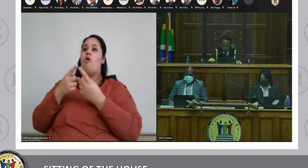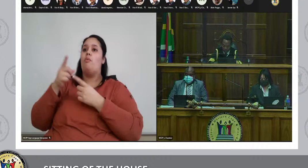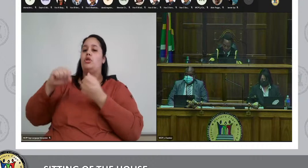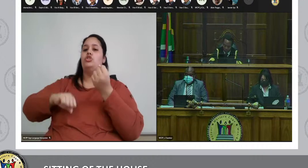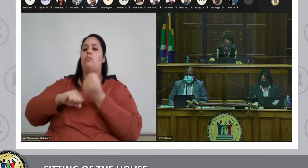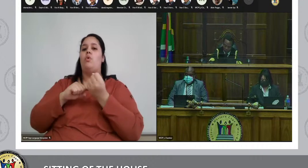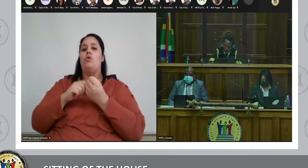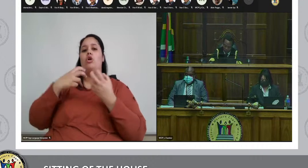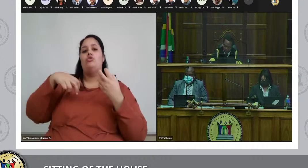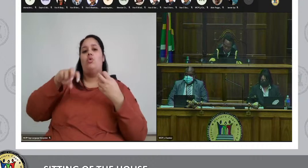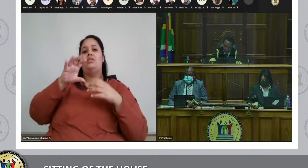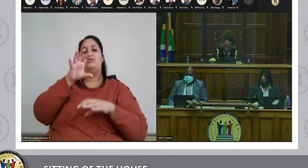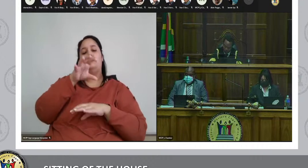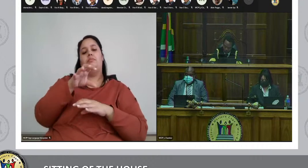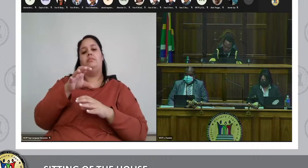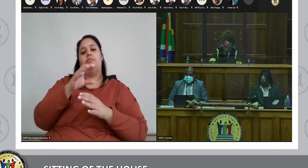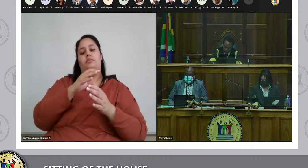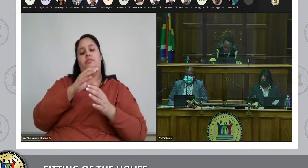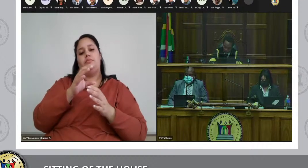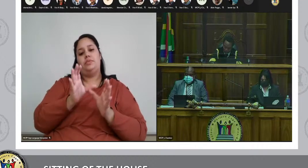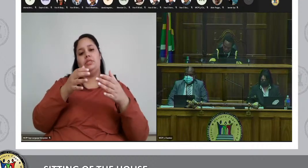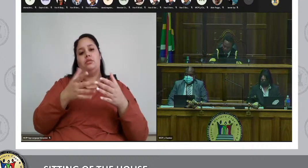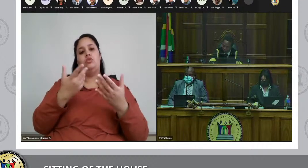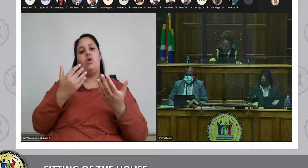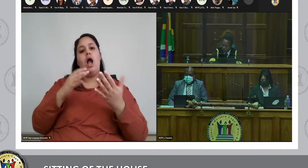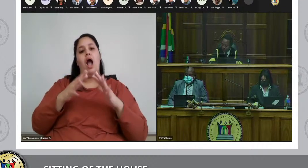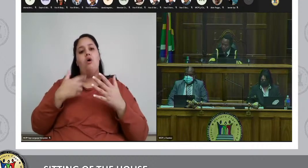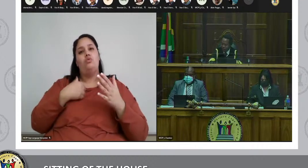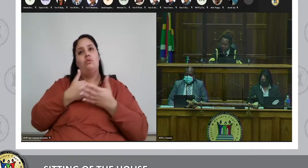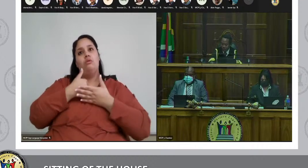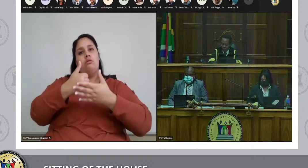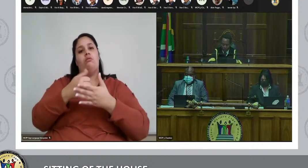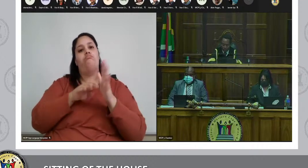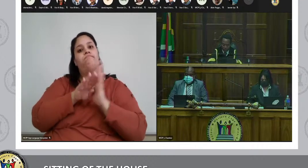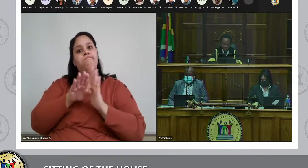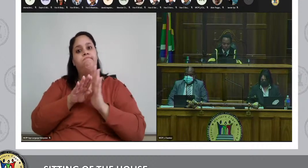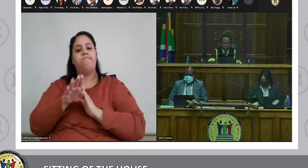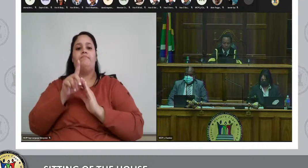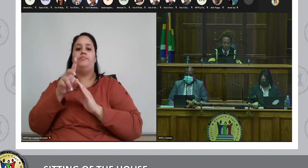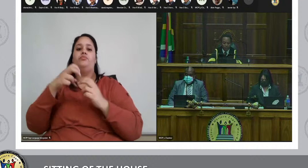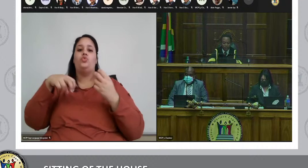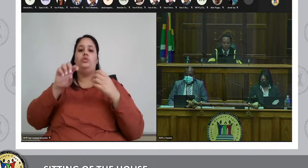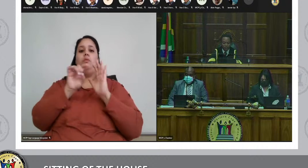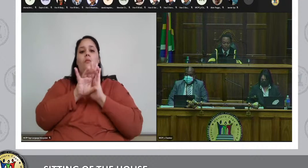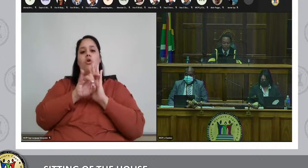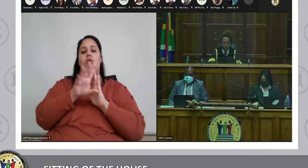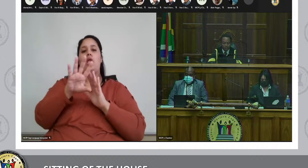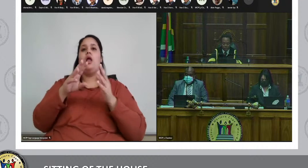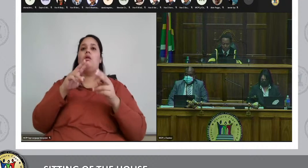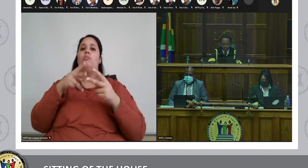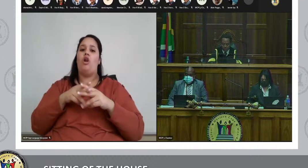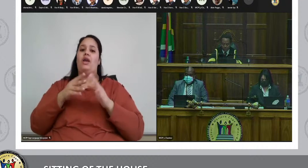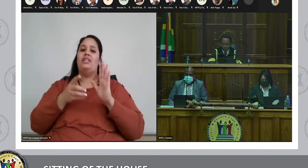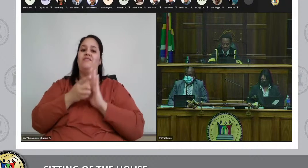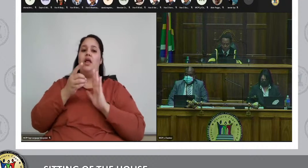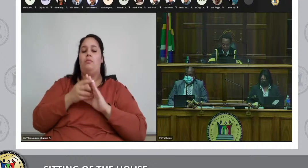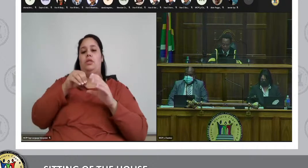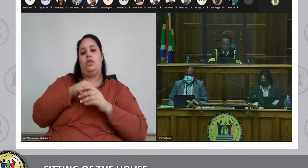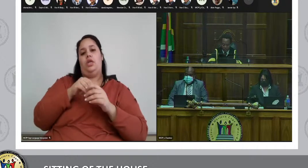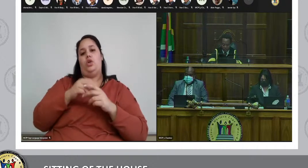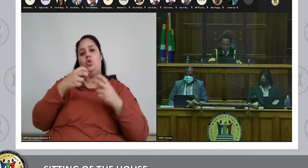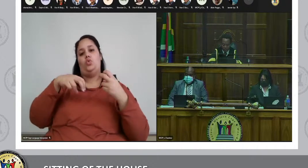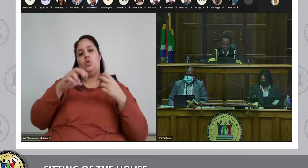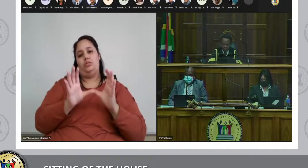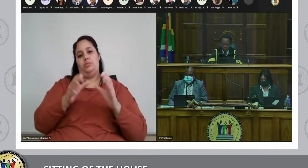tourism sector to pivot to the domestic tourism market? And how have they supported the product development in the tourism sector?